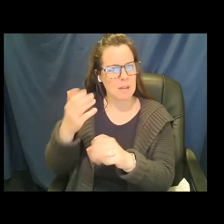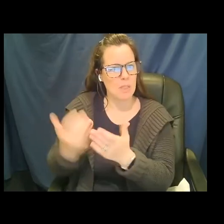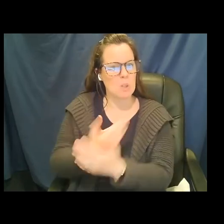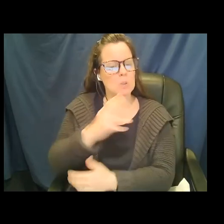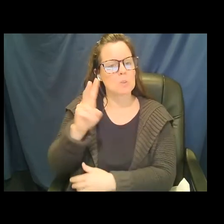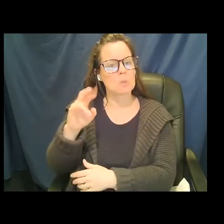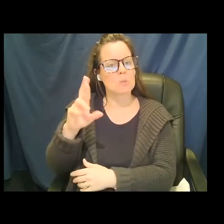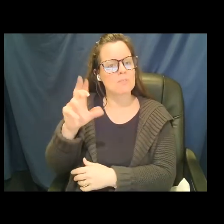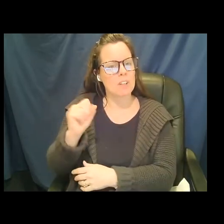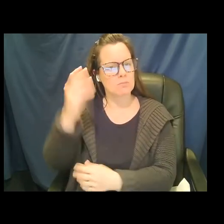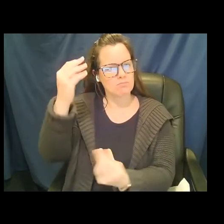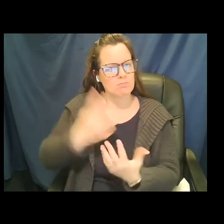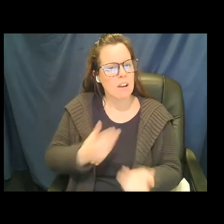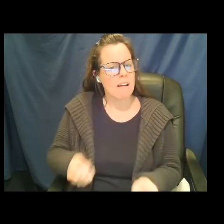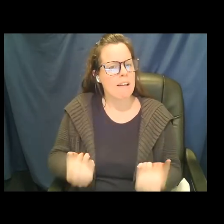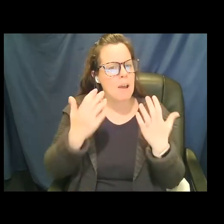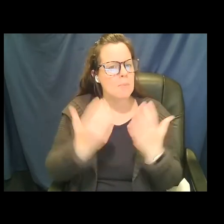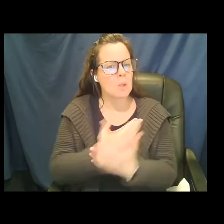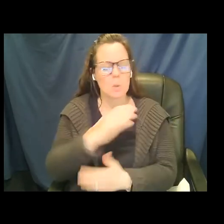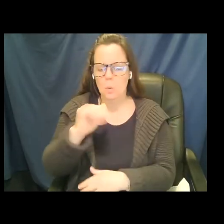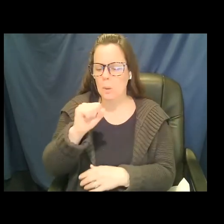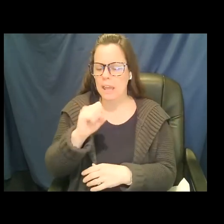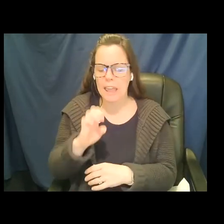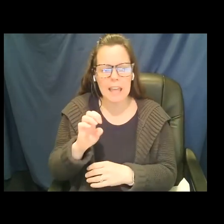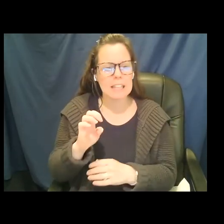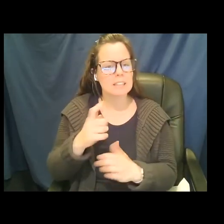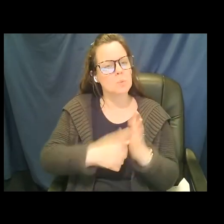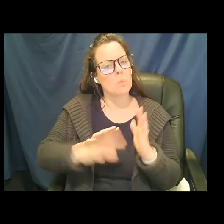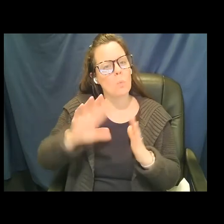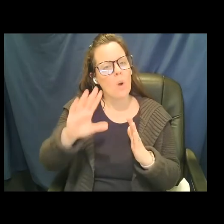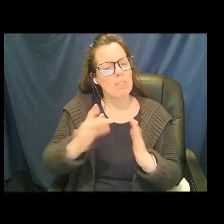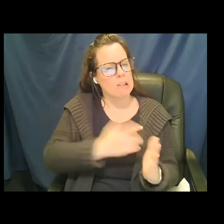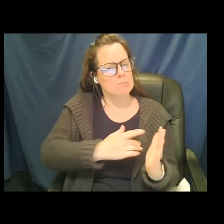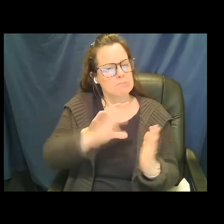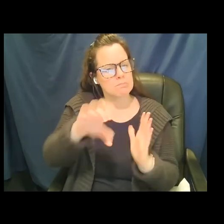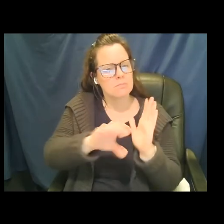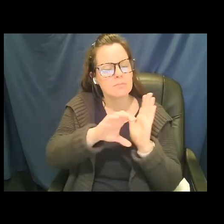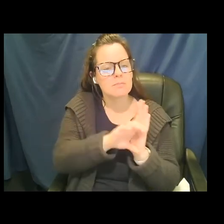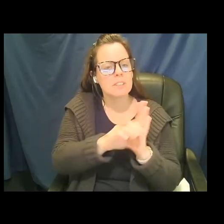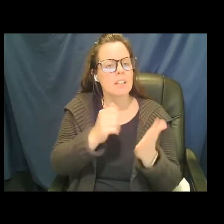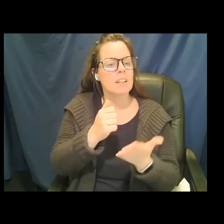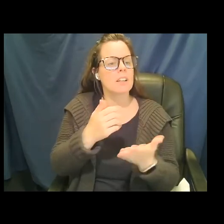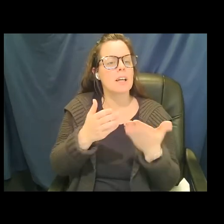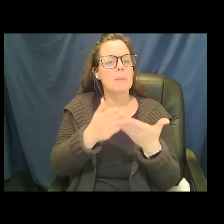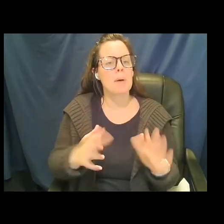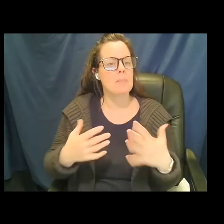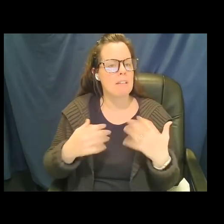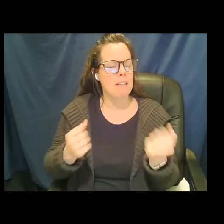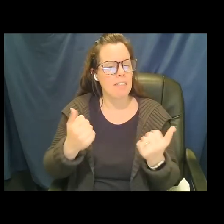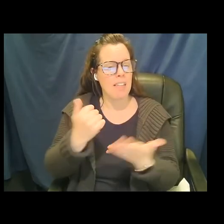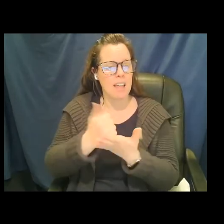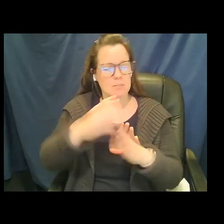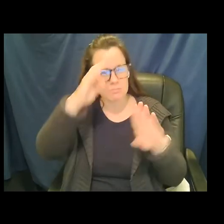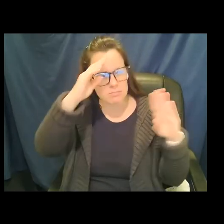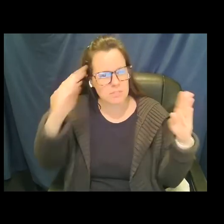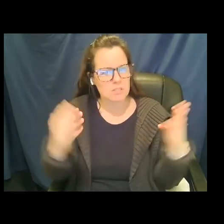It told us how many new cases were in the state, what their characteristics were, and helped public health target our mitigation efforts